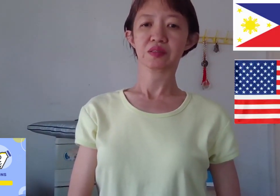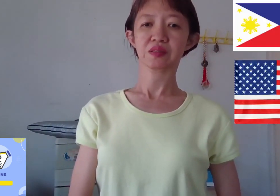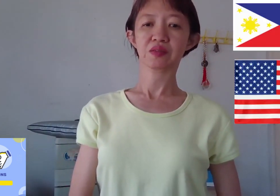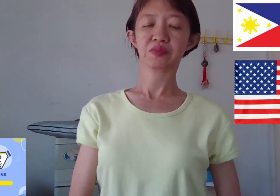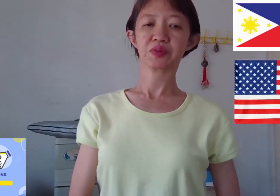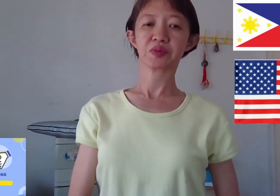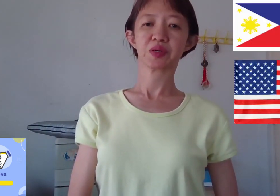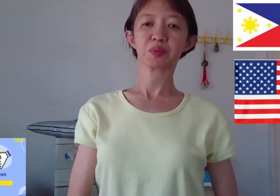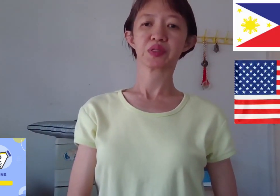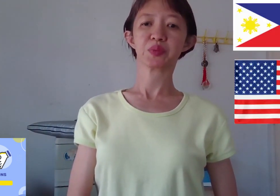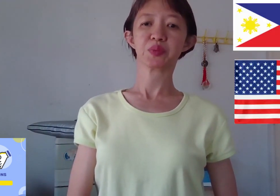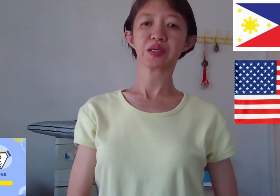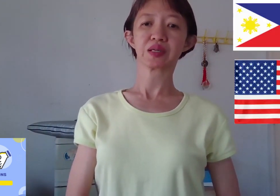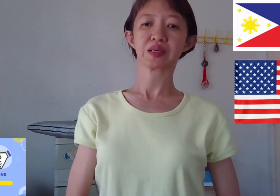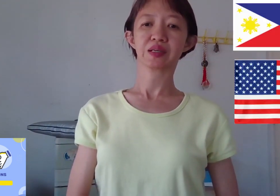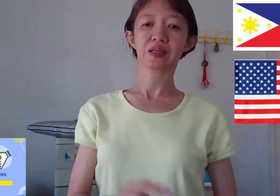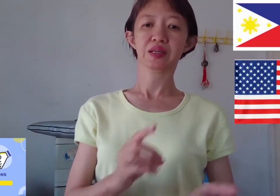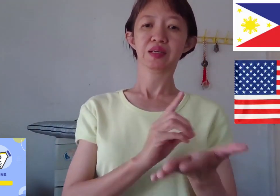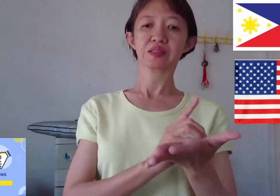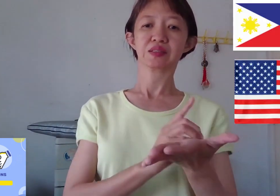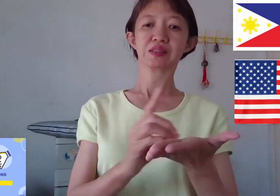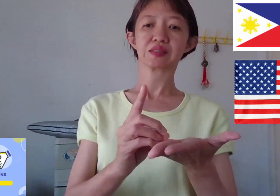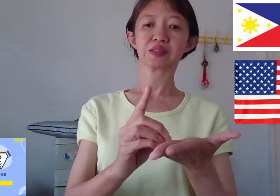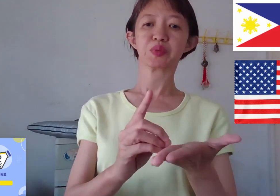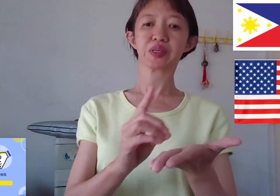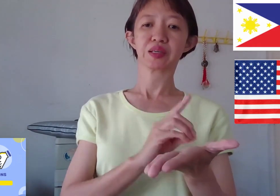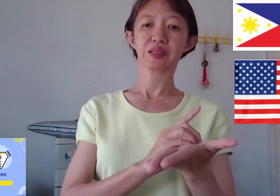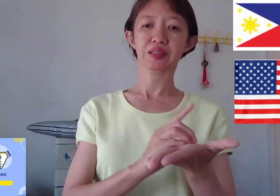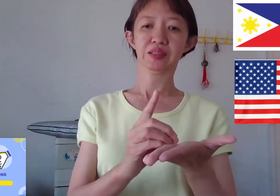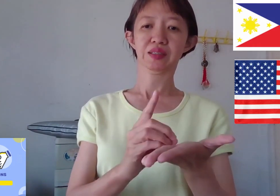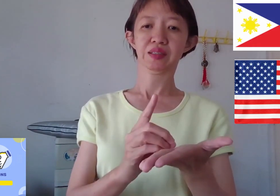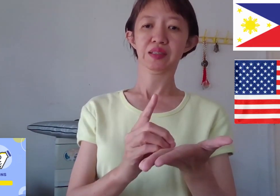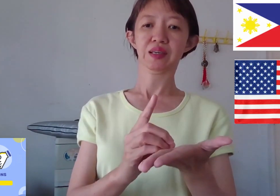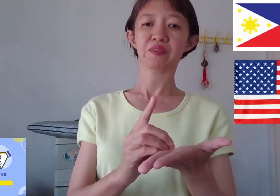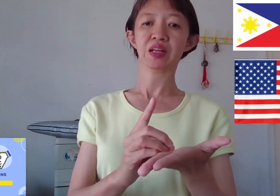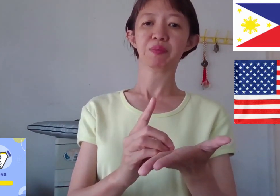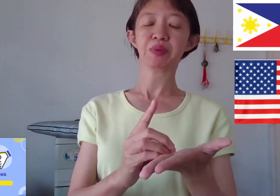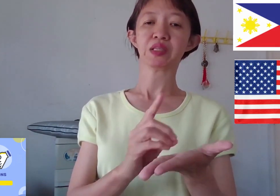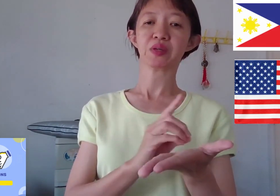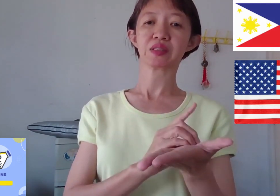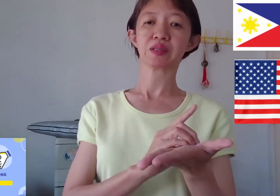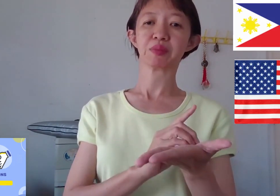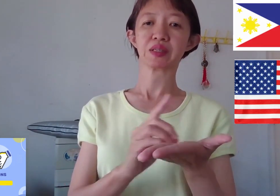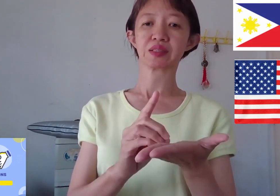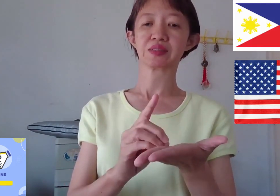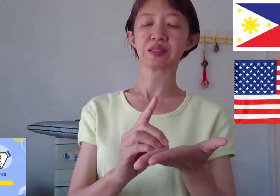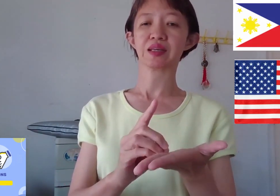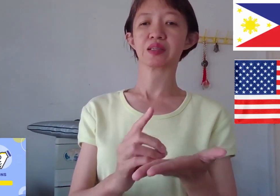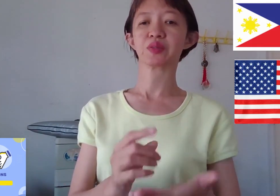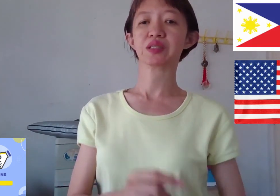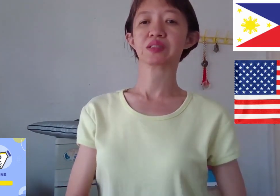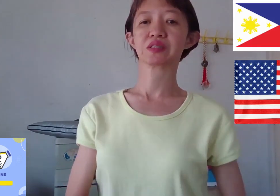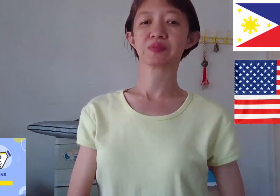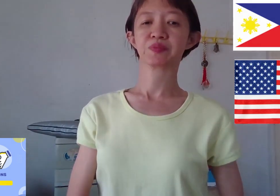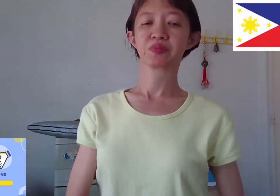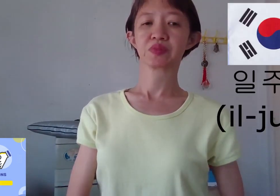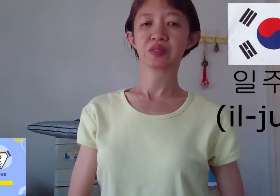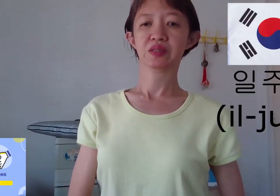Then for the week, this is the week in Filipino and American Sign Language.